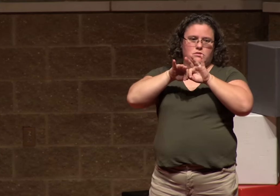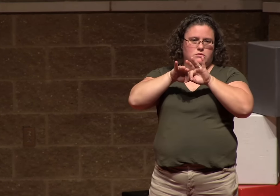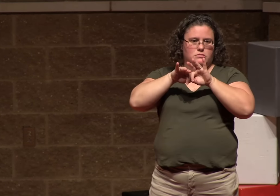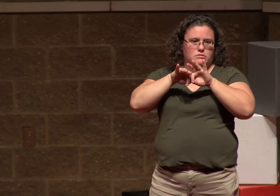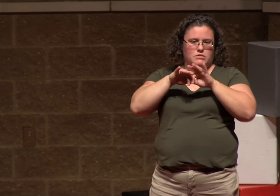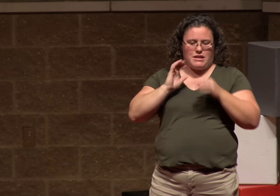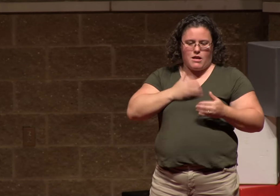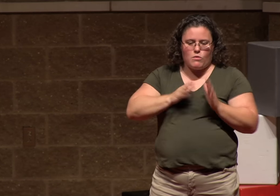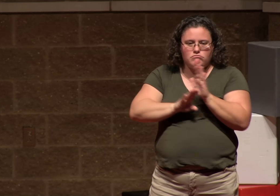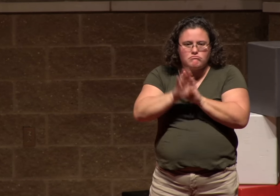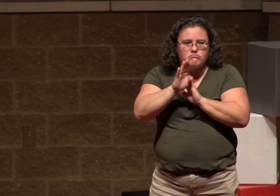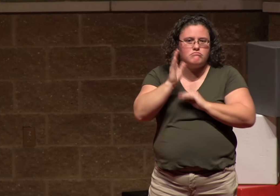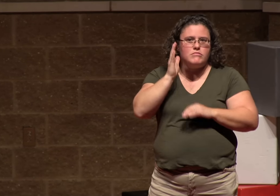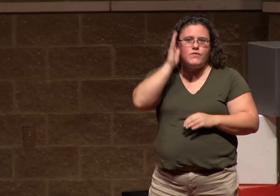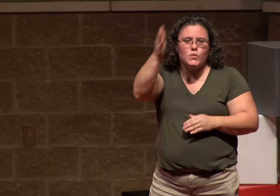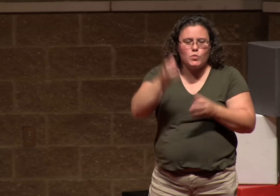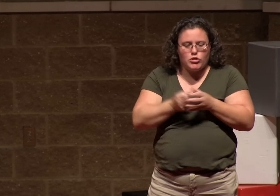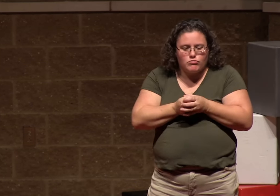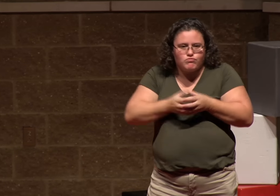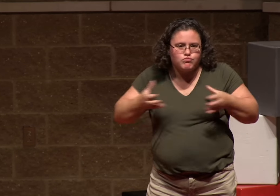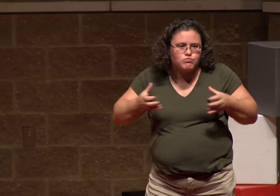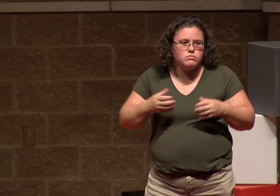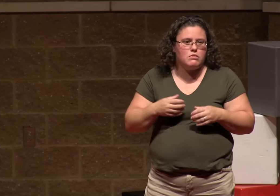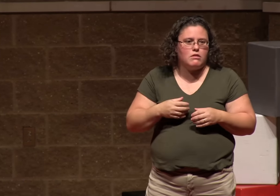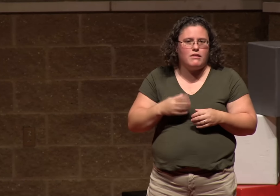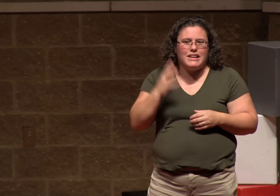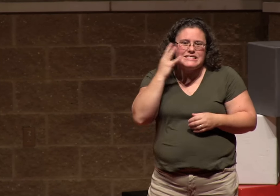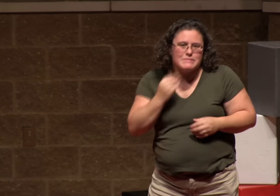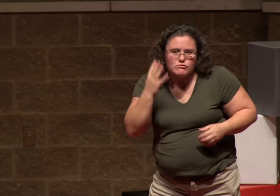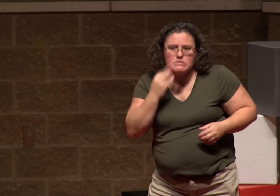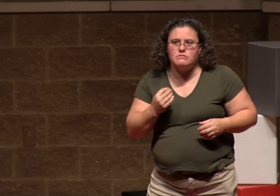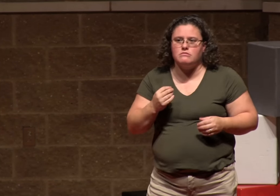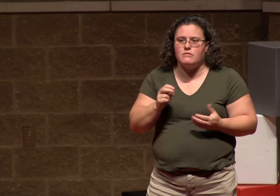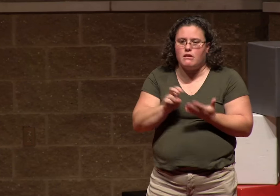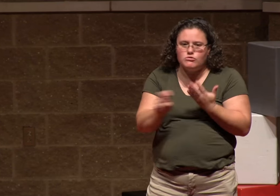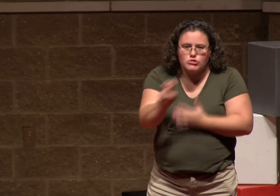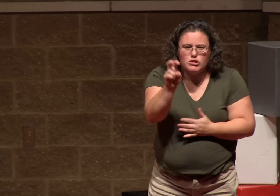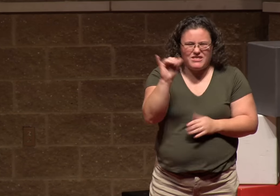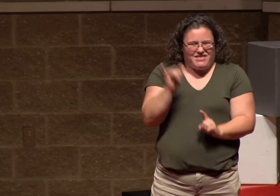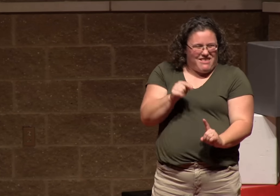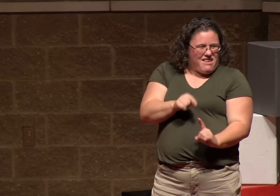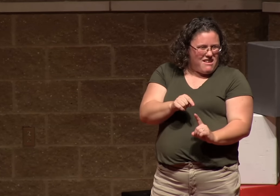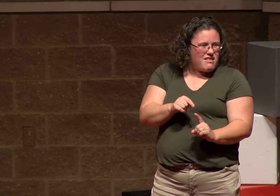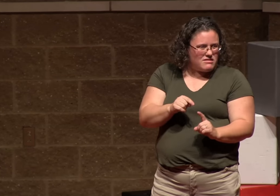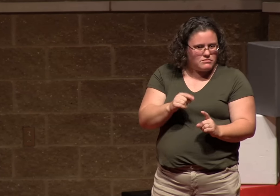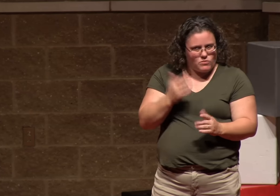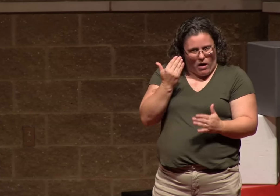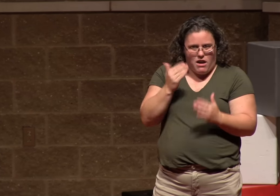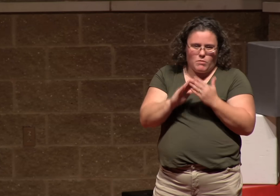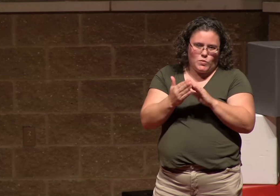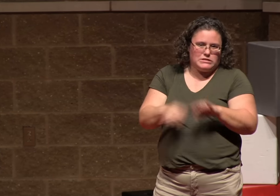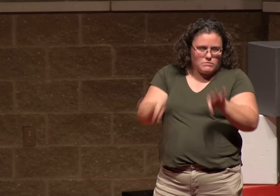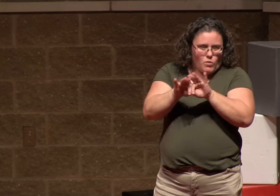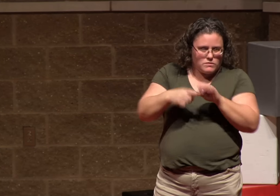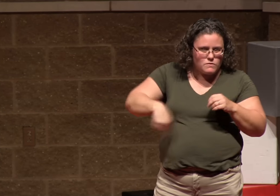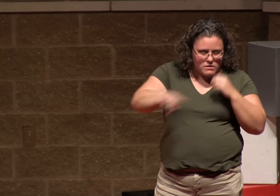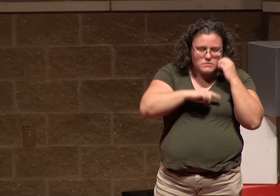got me involved into community, it's really important to have those experiences and for them to have their journey